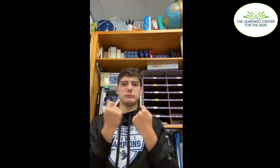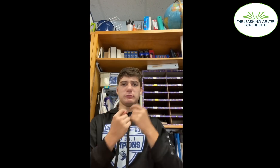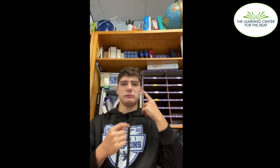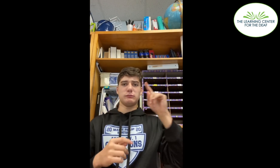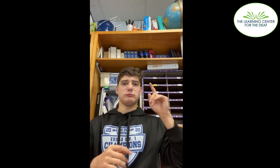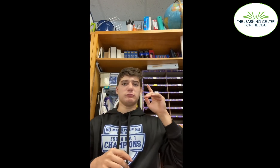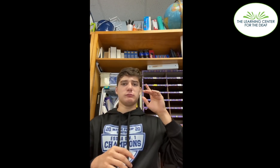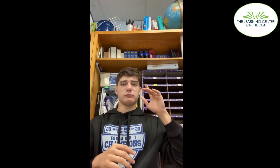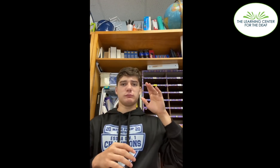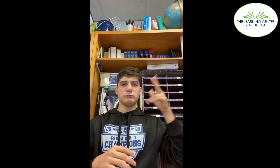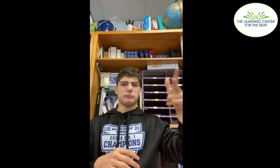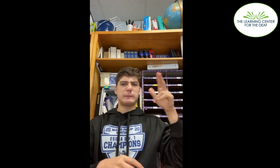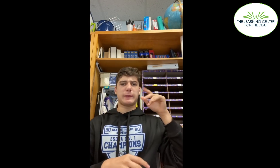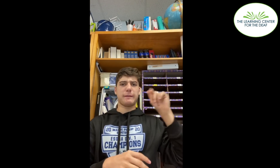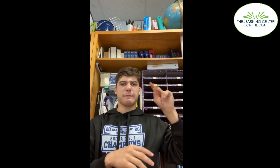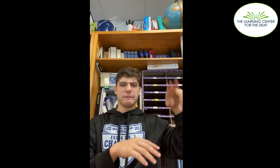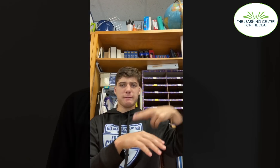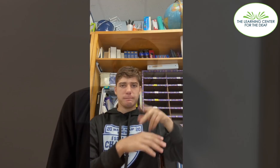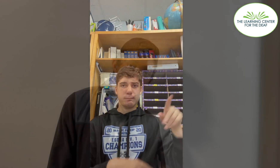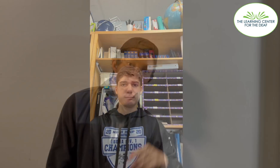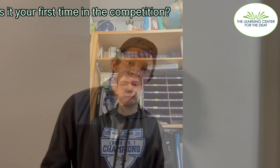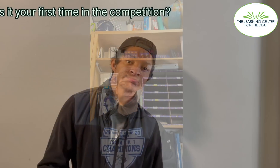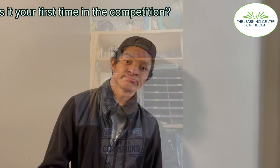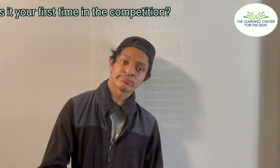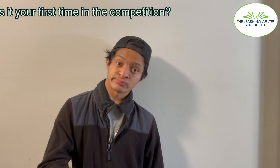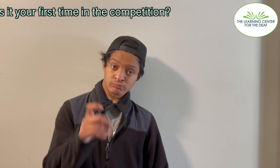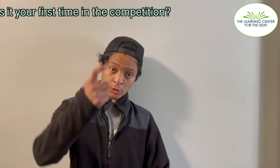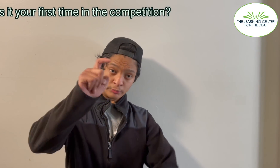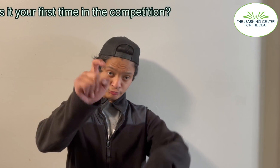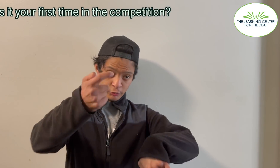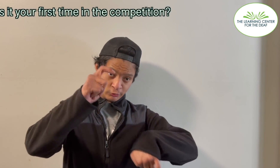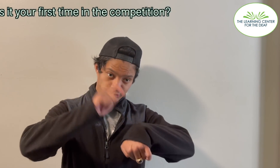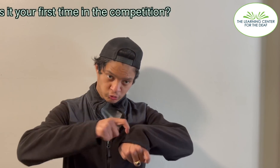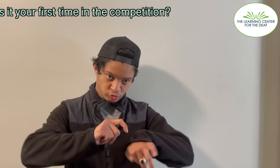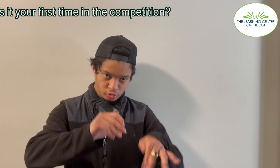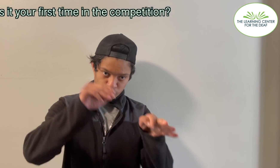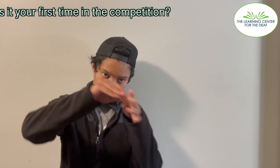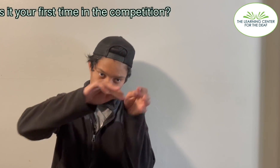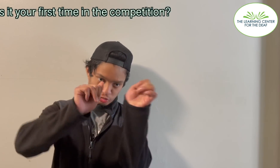team for placing third at nationals. Is it your first time in the competition?